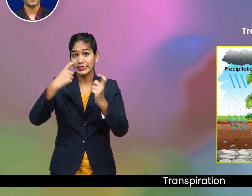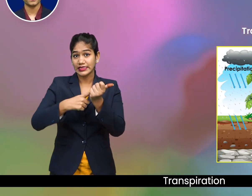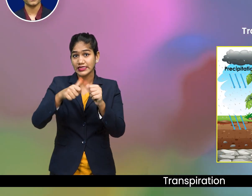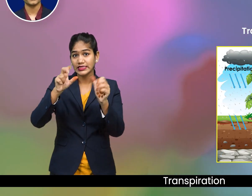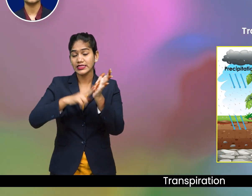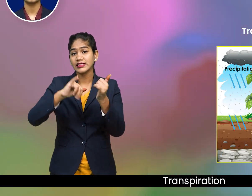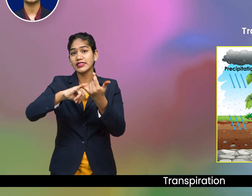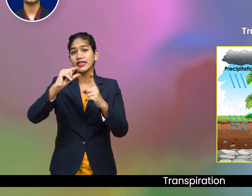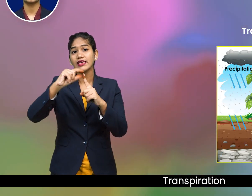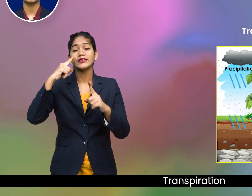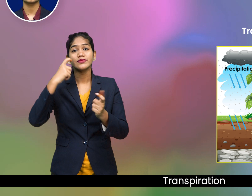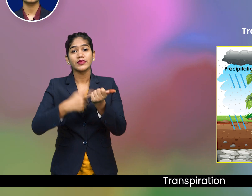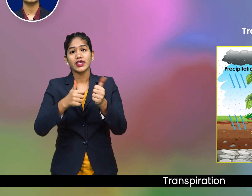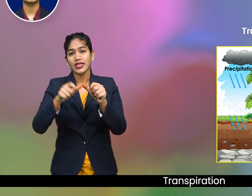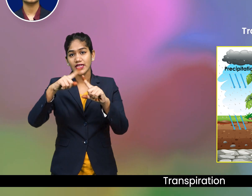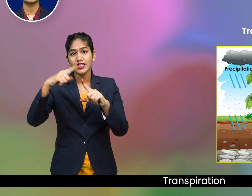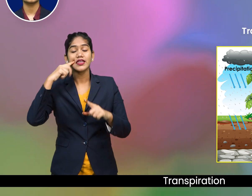transpiration,